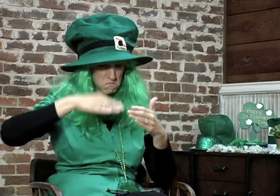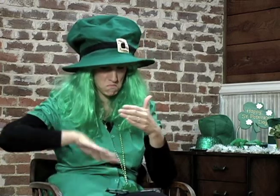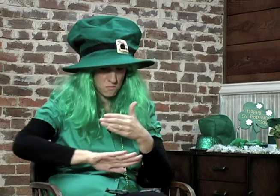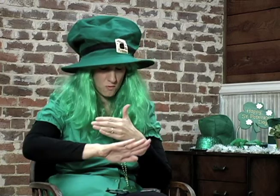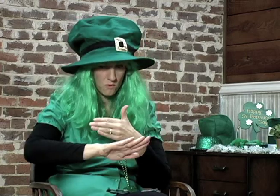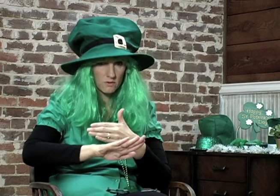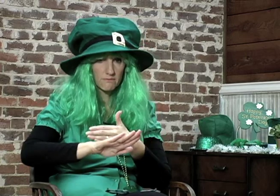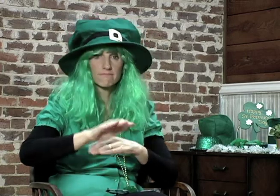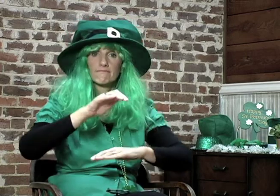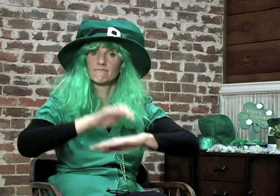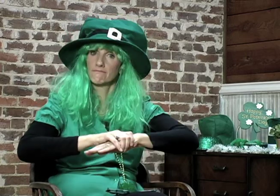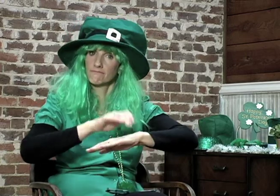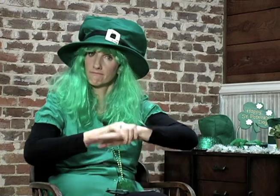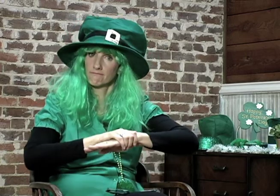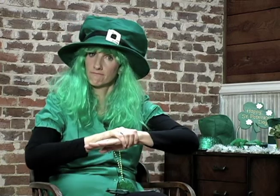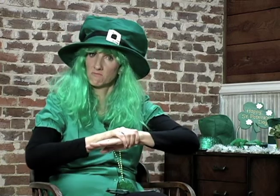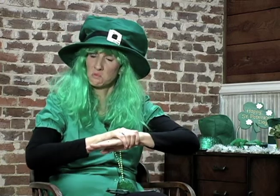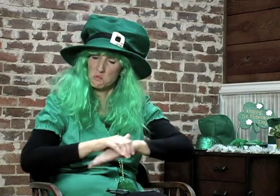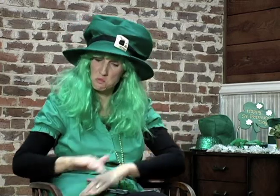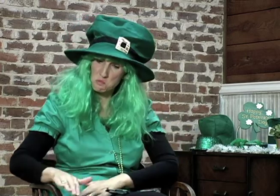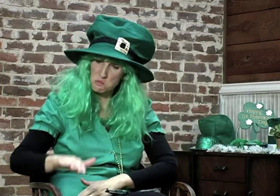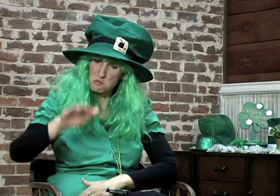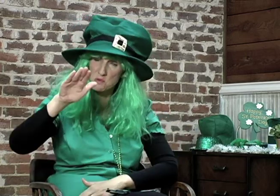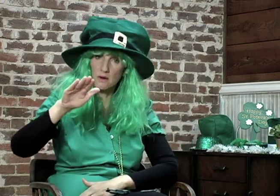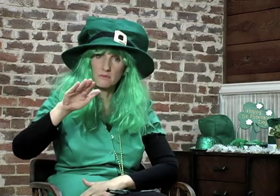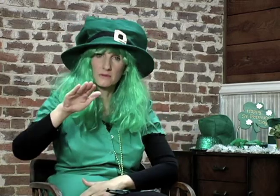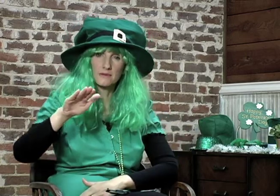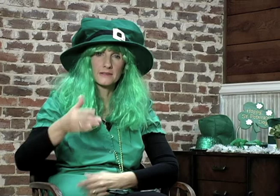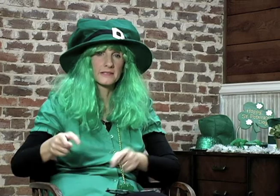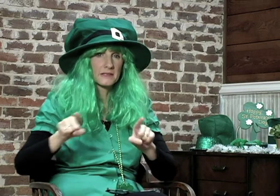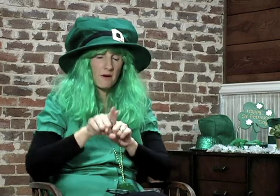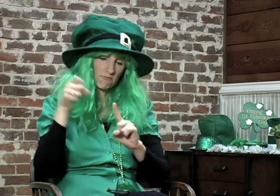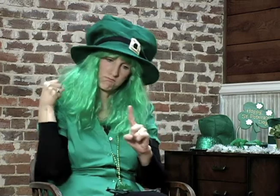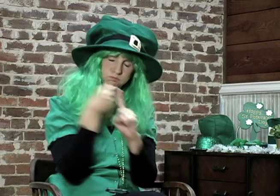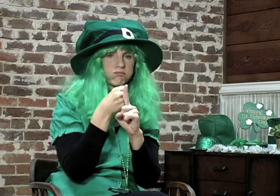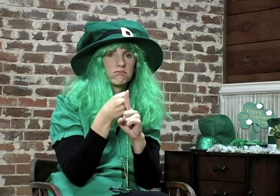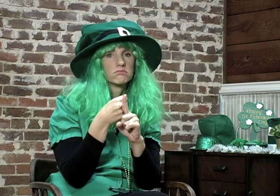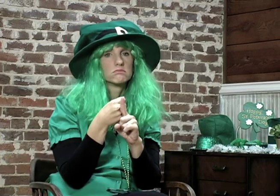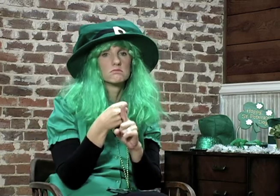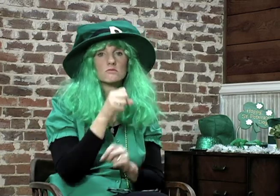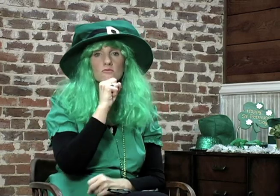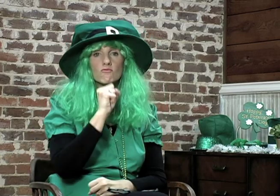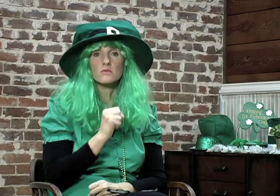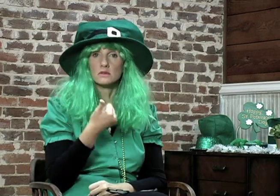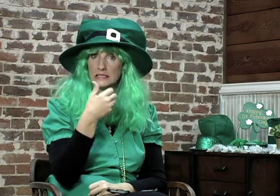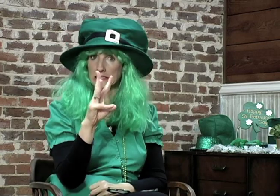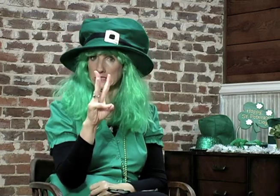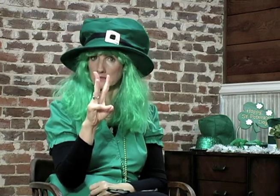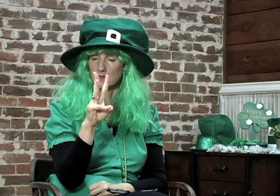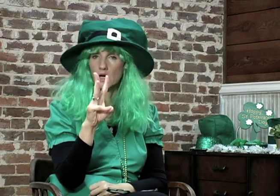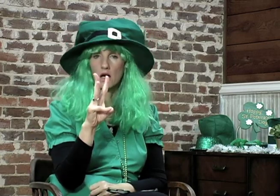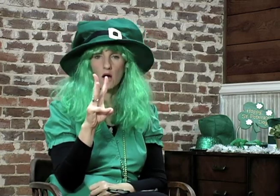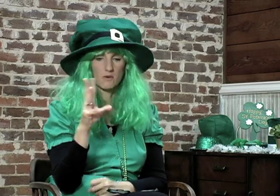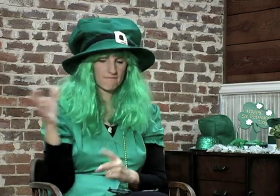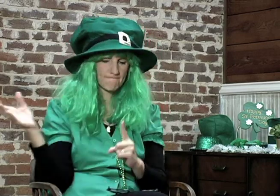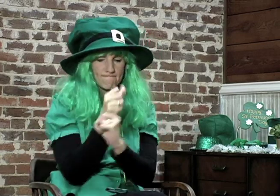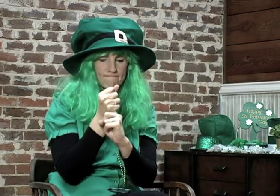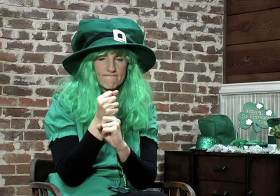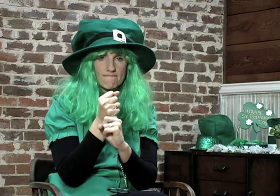He was born in England, and he grew up there. And then, when he was 16, he